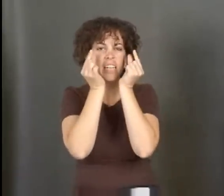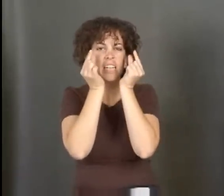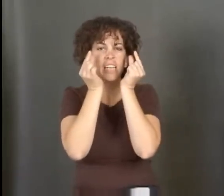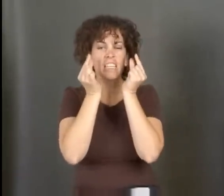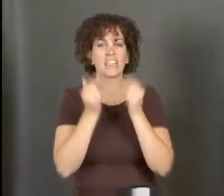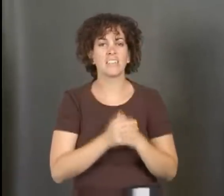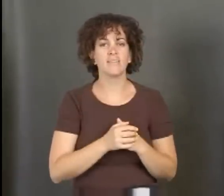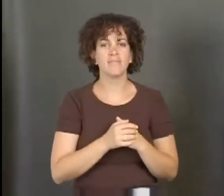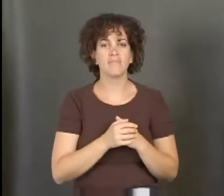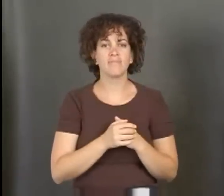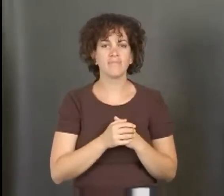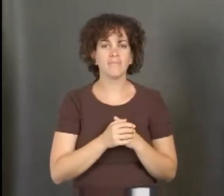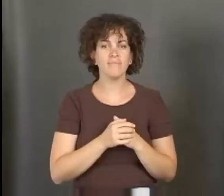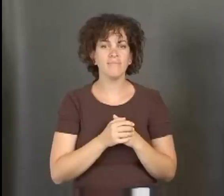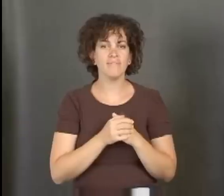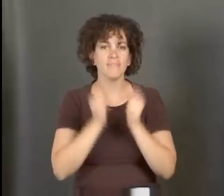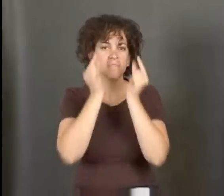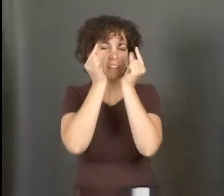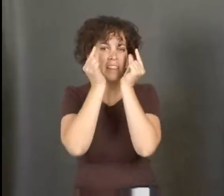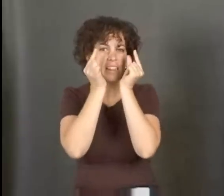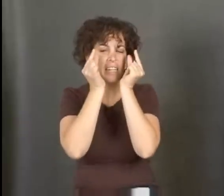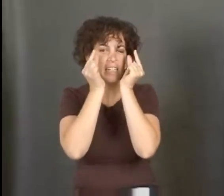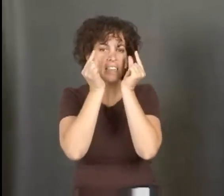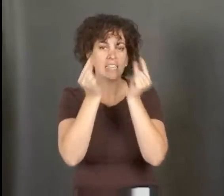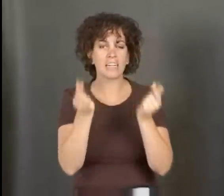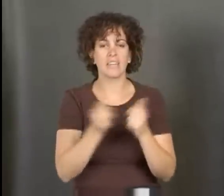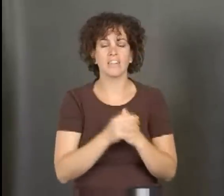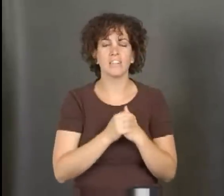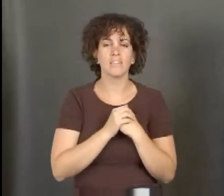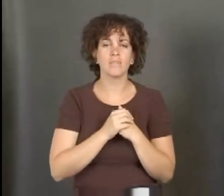You might show thick lenses. Thick lenses.